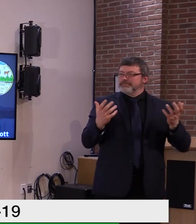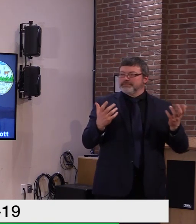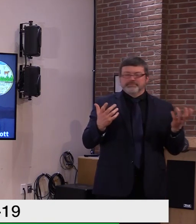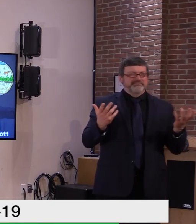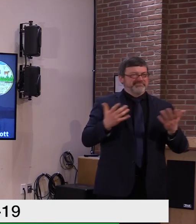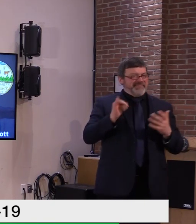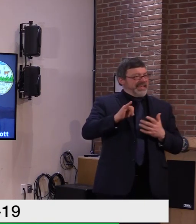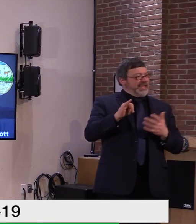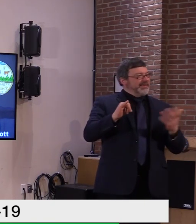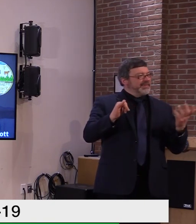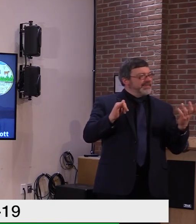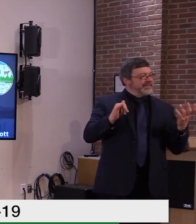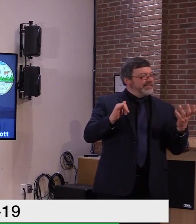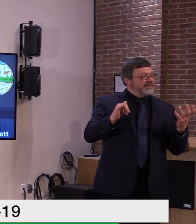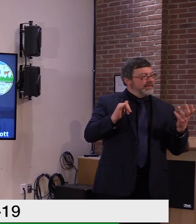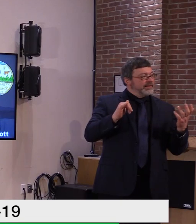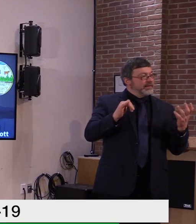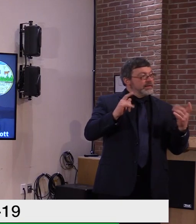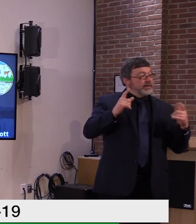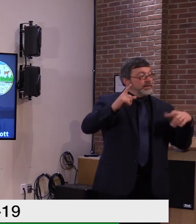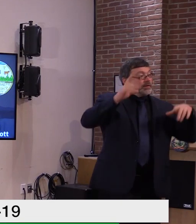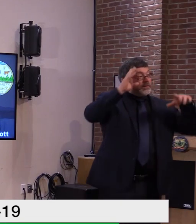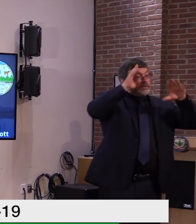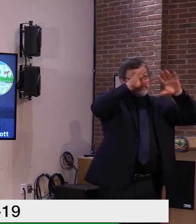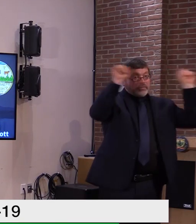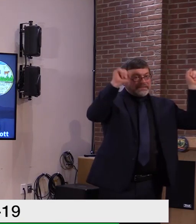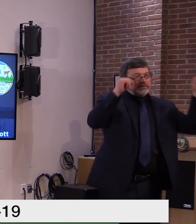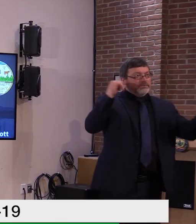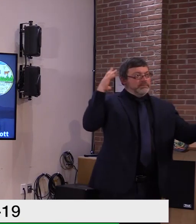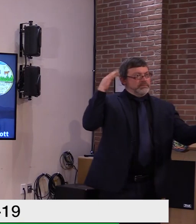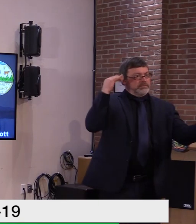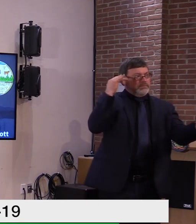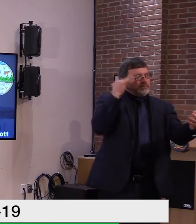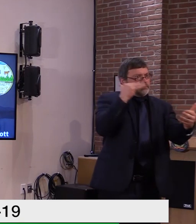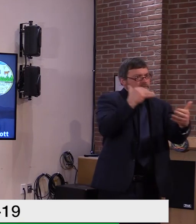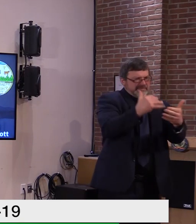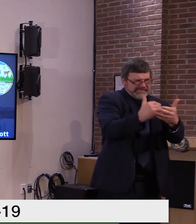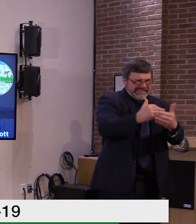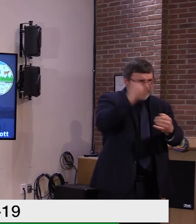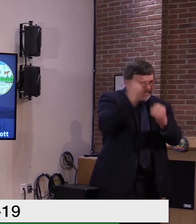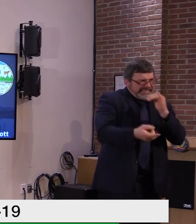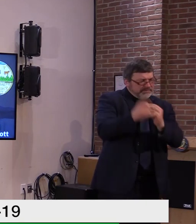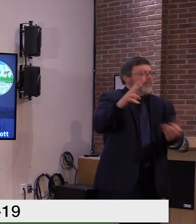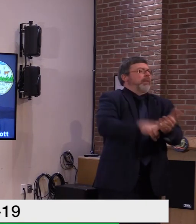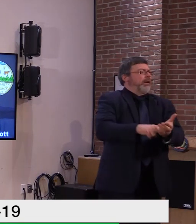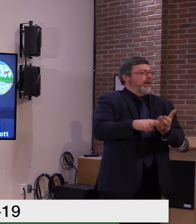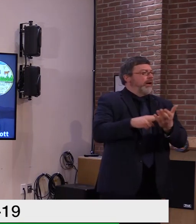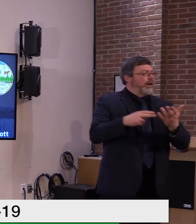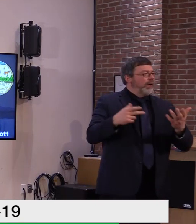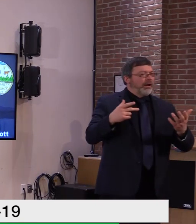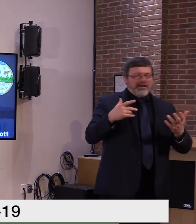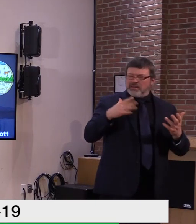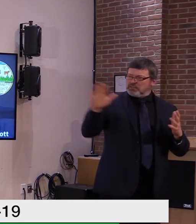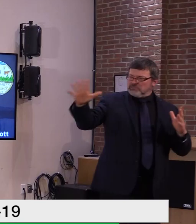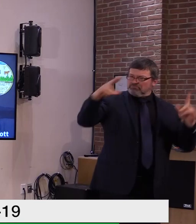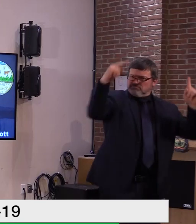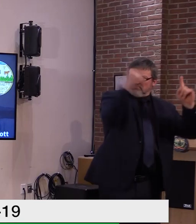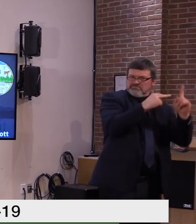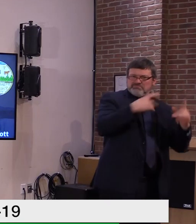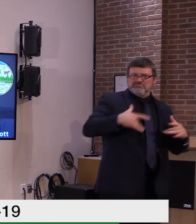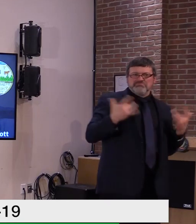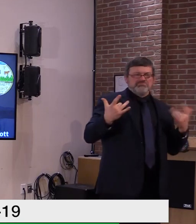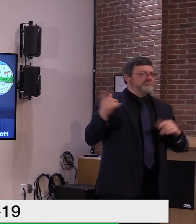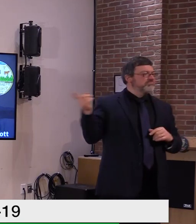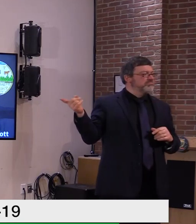unemployed. It cost them a week of unemployment benefits. Yeah, I'll answer the last part first. We don't believe